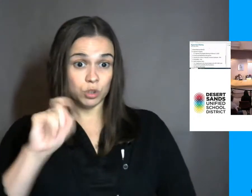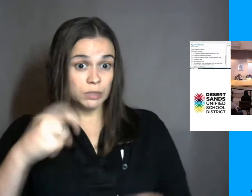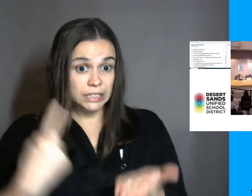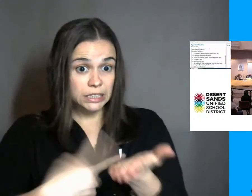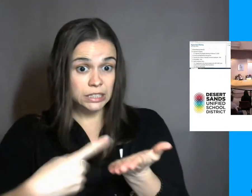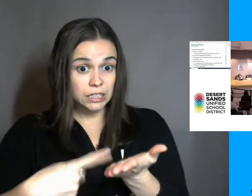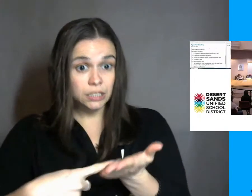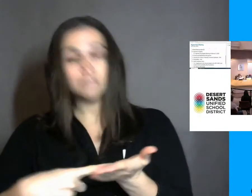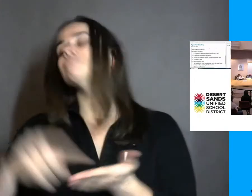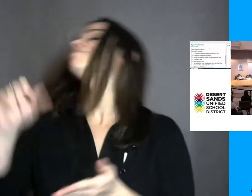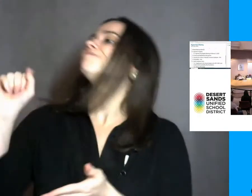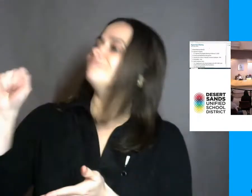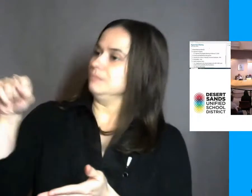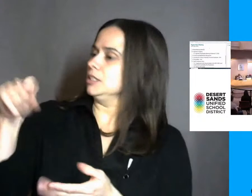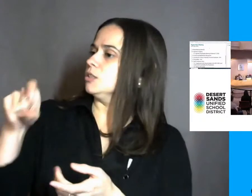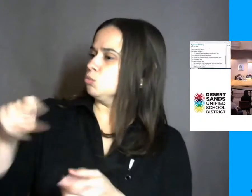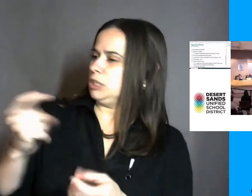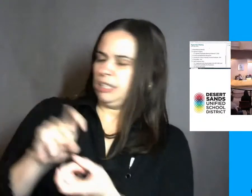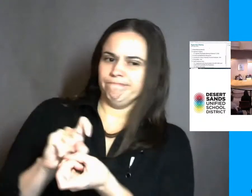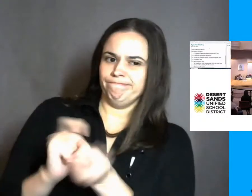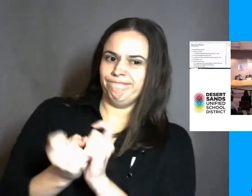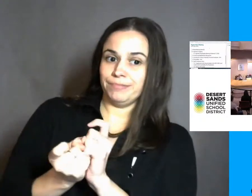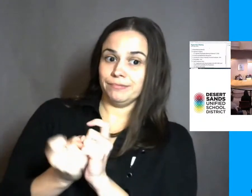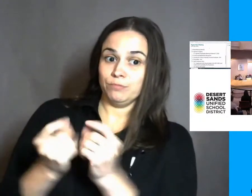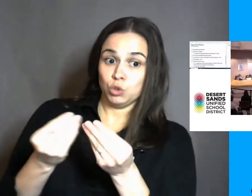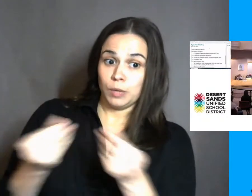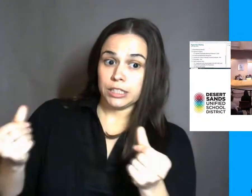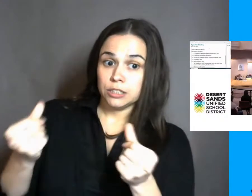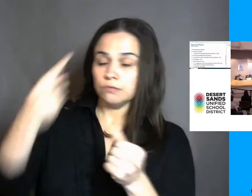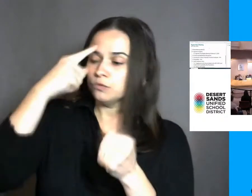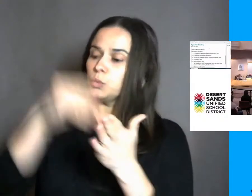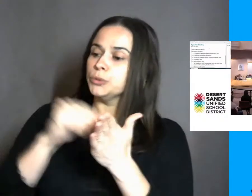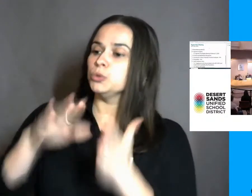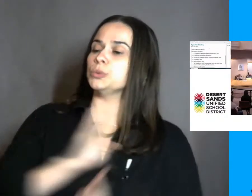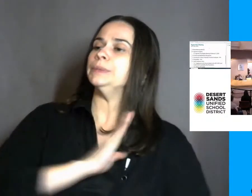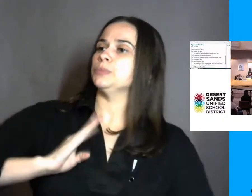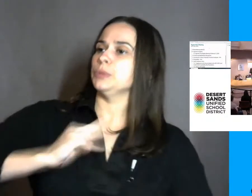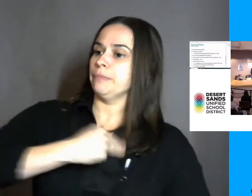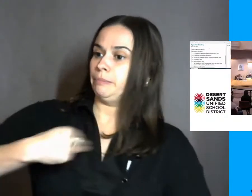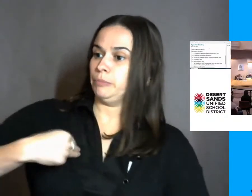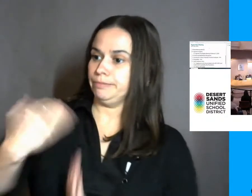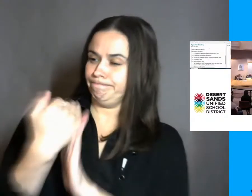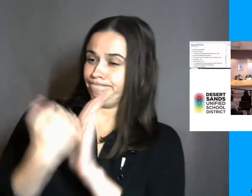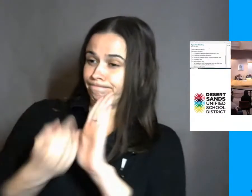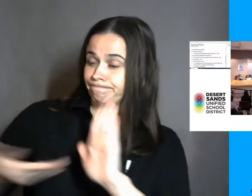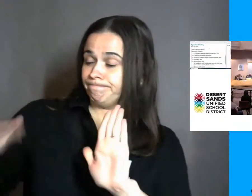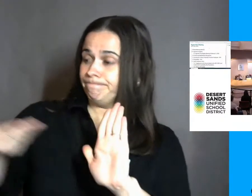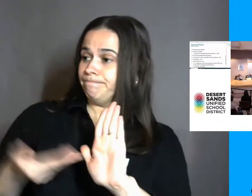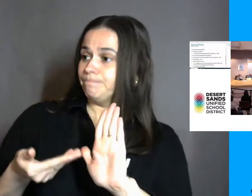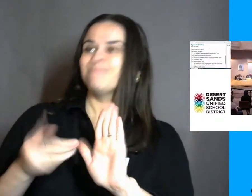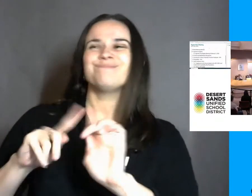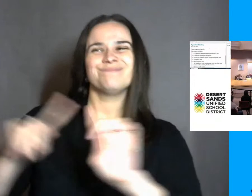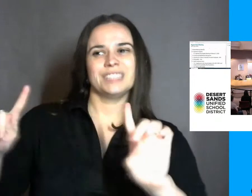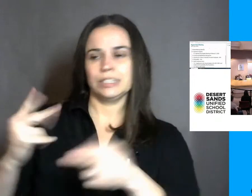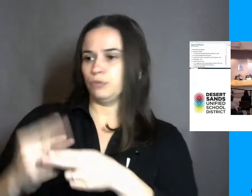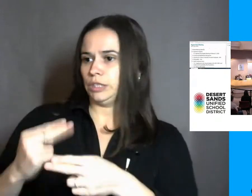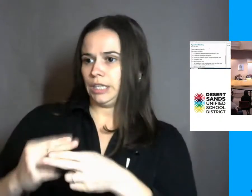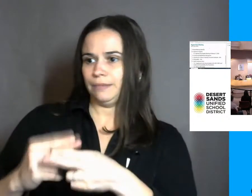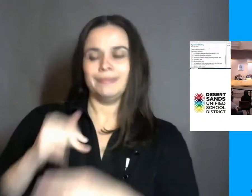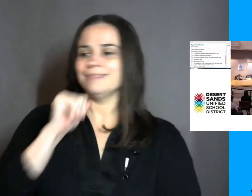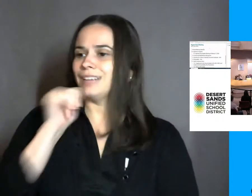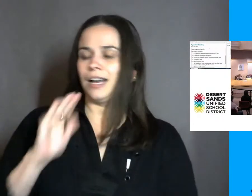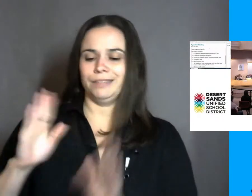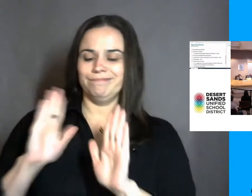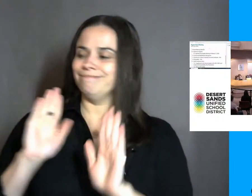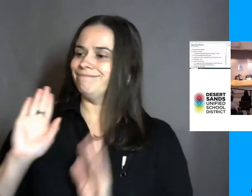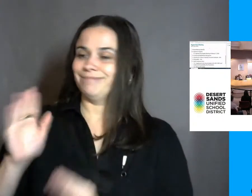correction. The student board member on the agenda has a different name than Nadia's, and we